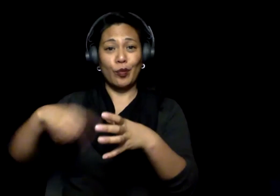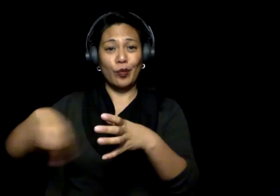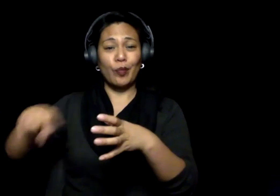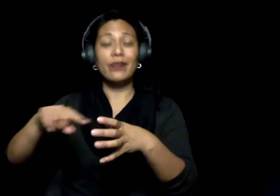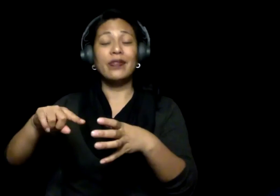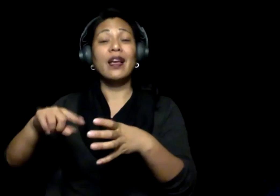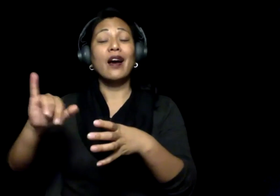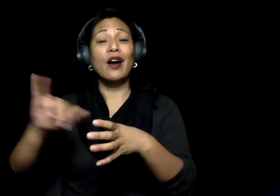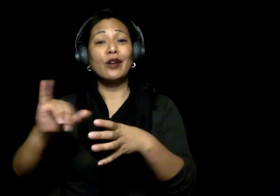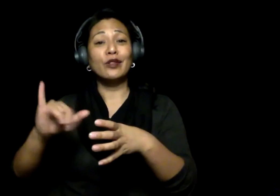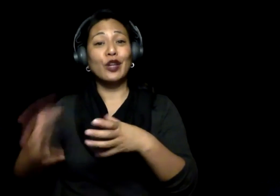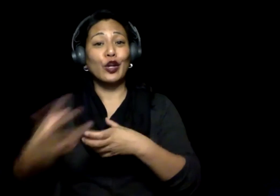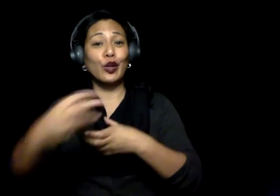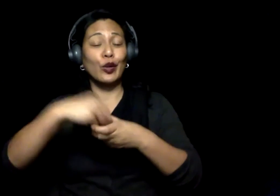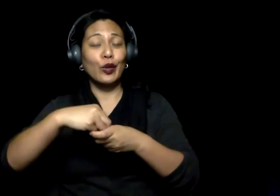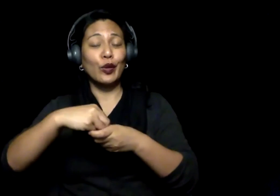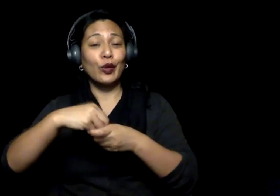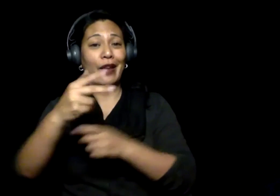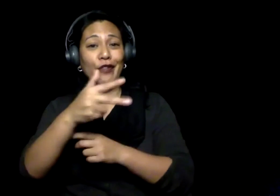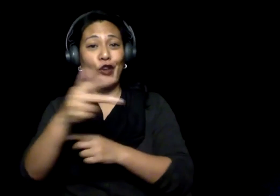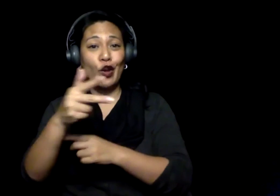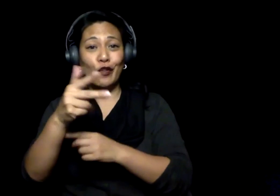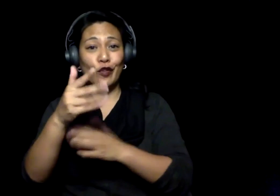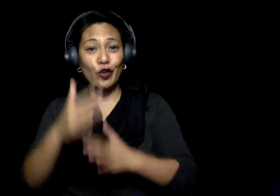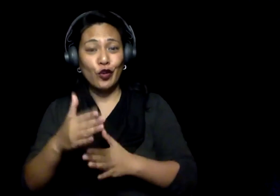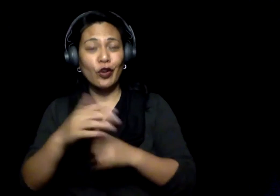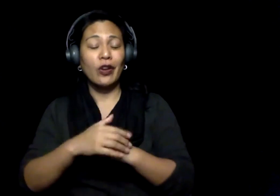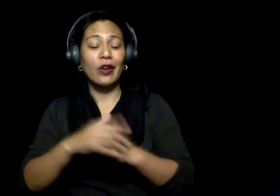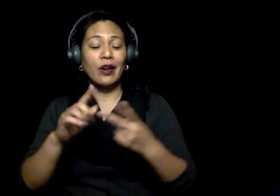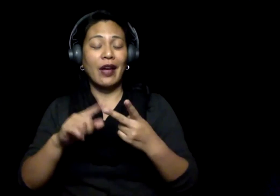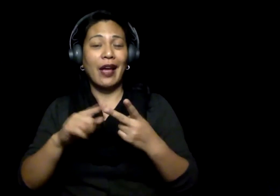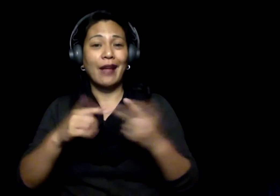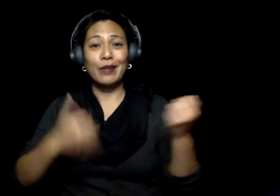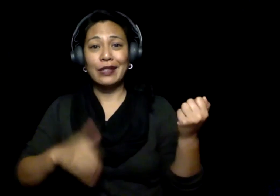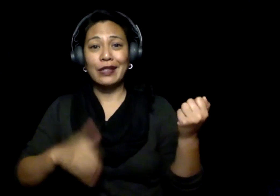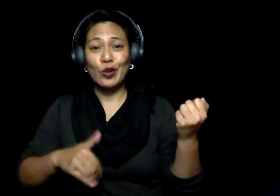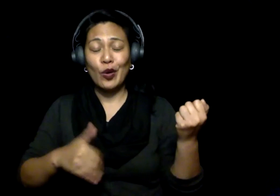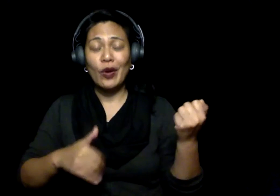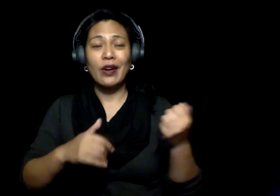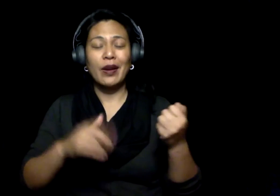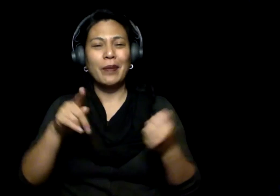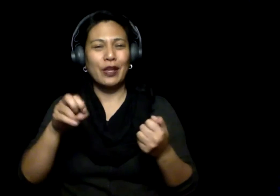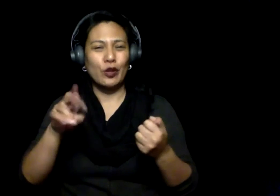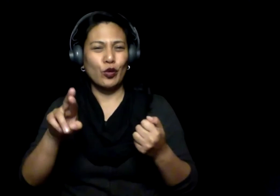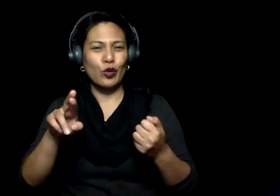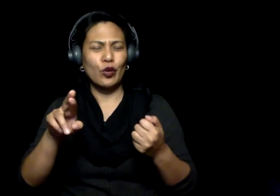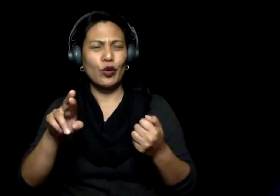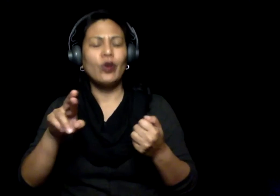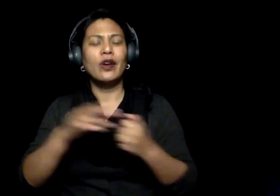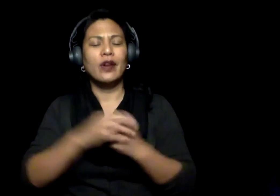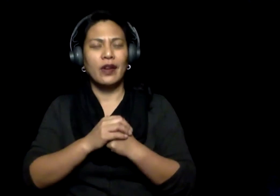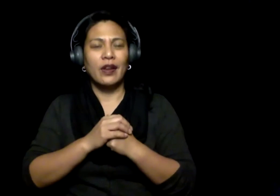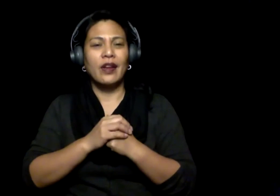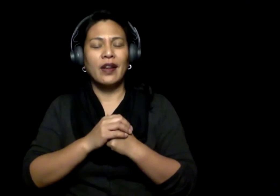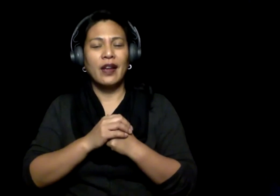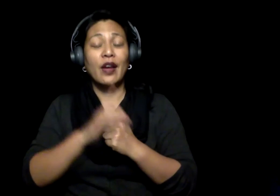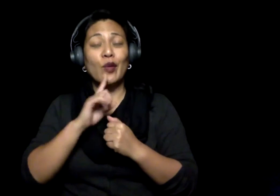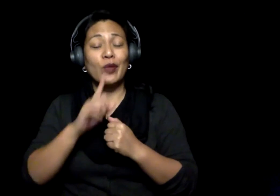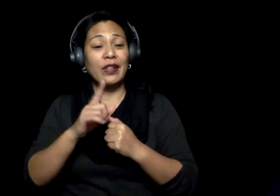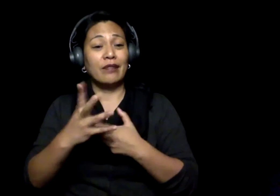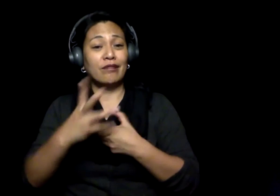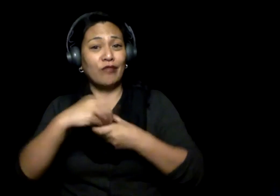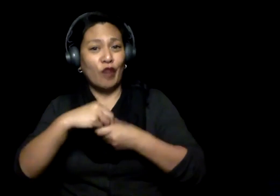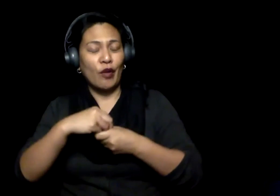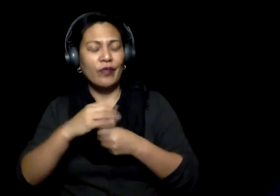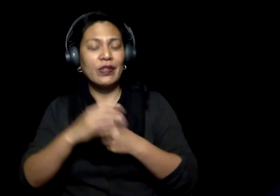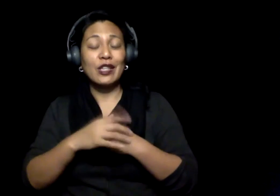of a videographer, plus my guitar player, Peter Opong. And what we want to do